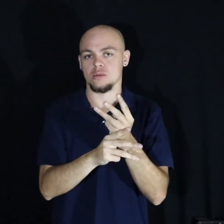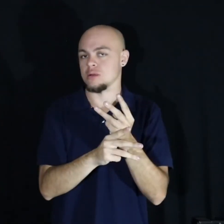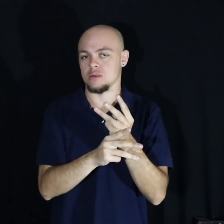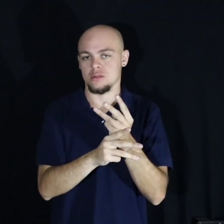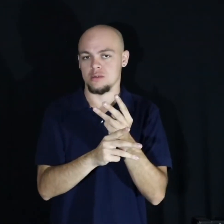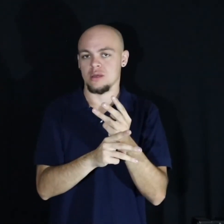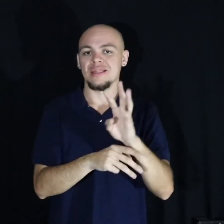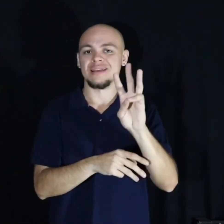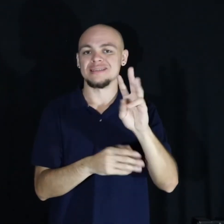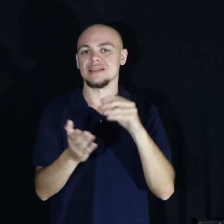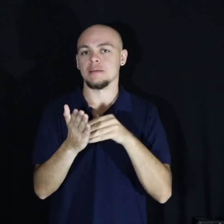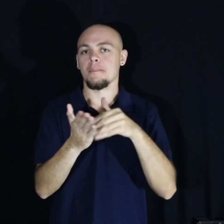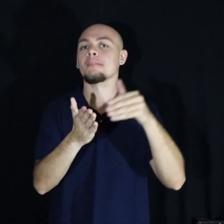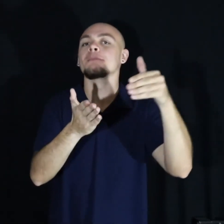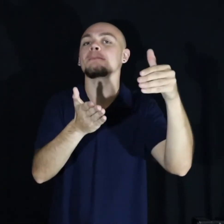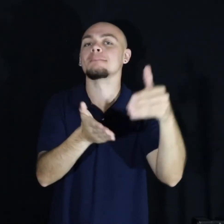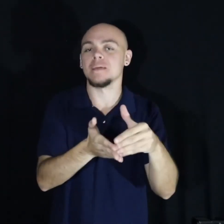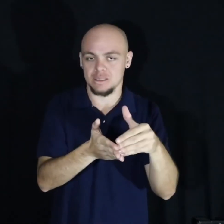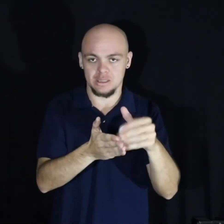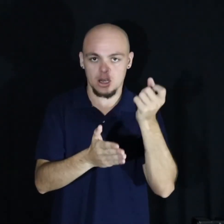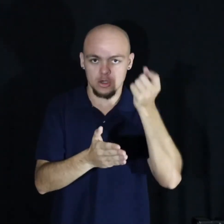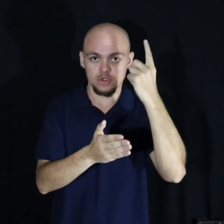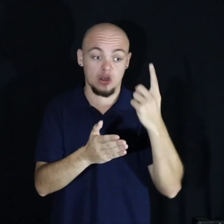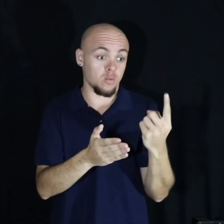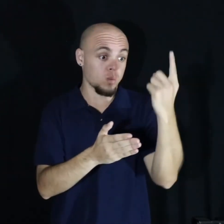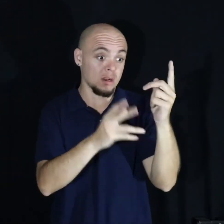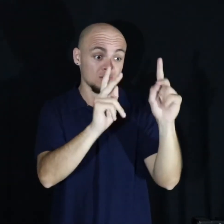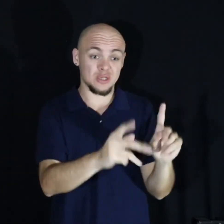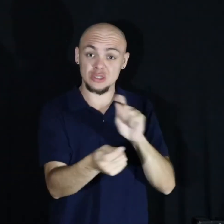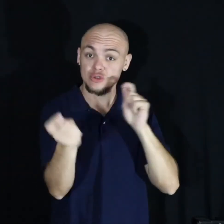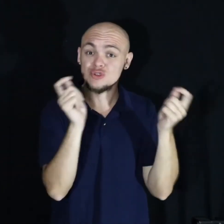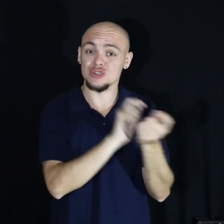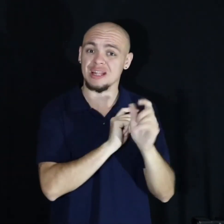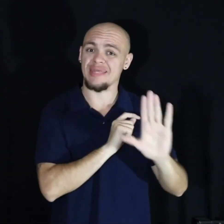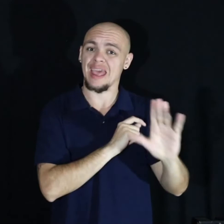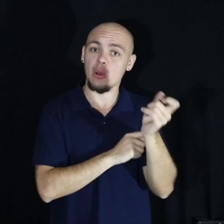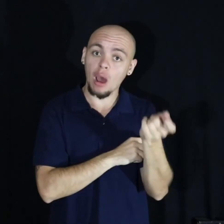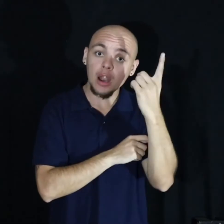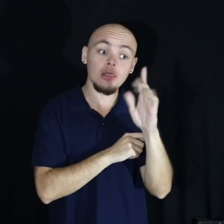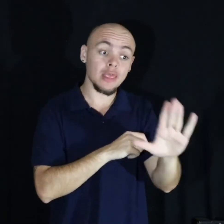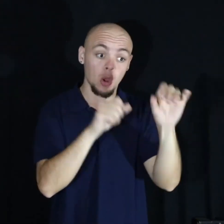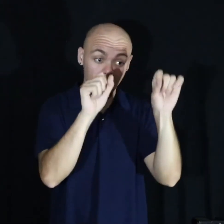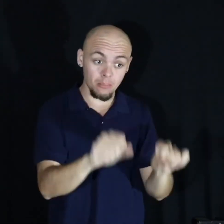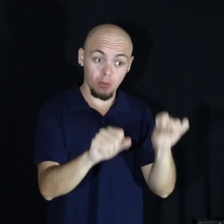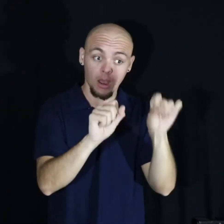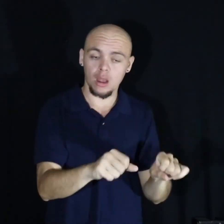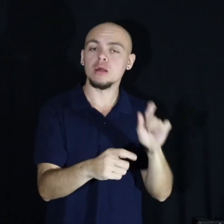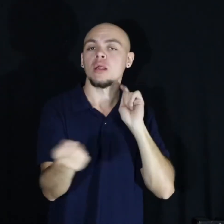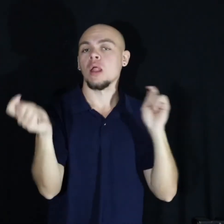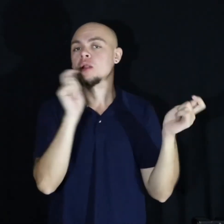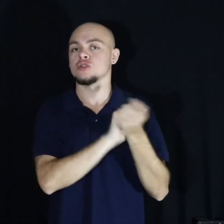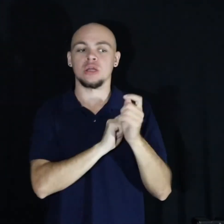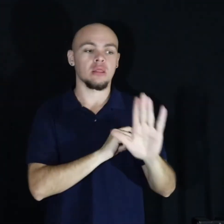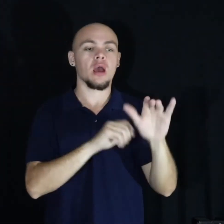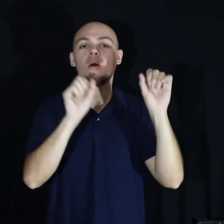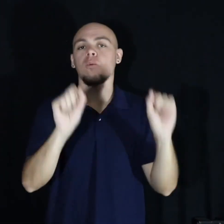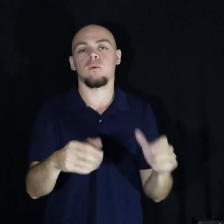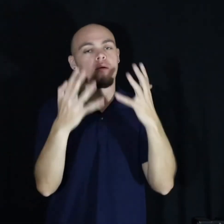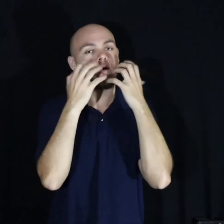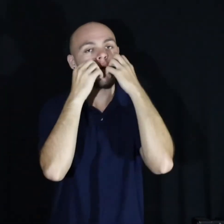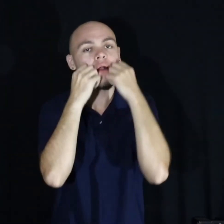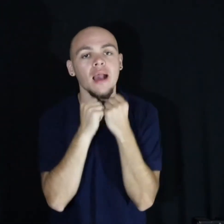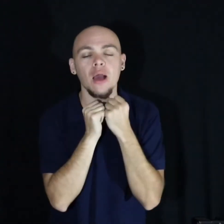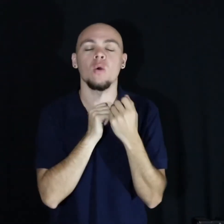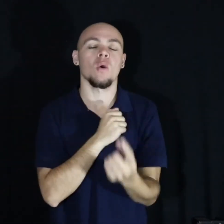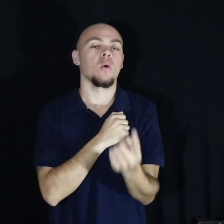billion understandings of it. And if you change one person's understanding of it, one person's understanding of what they're capable of, one person's understanding of how much people care about them,